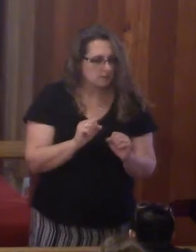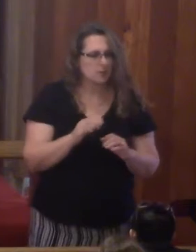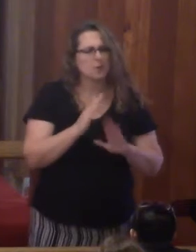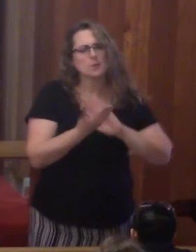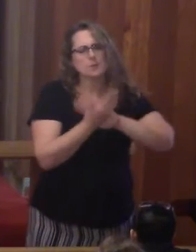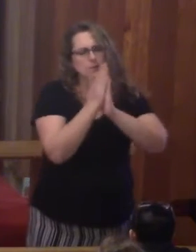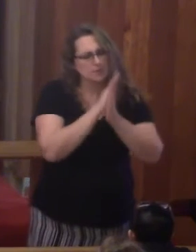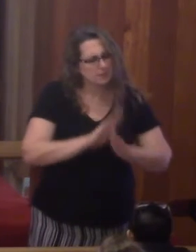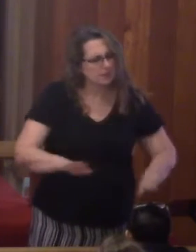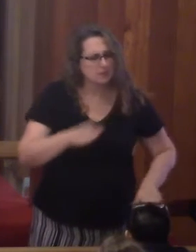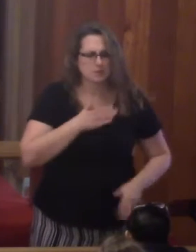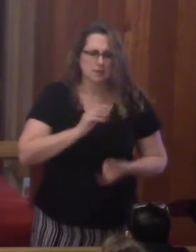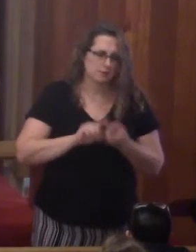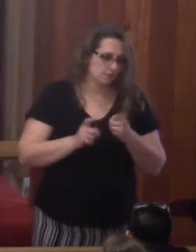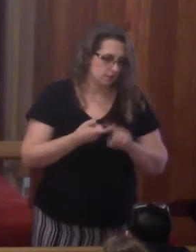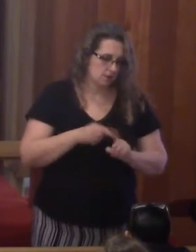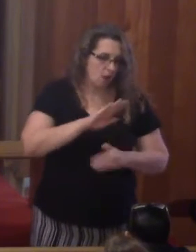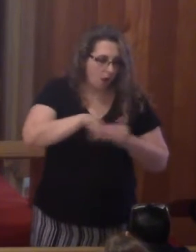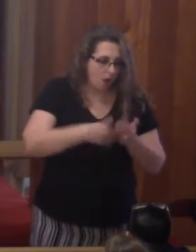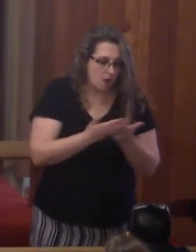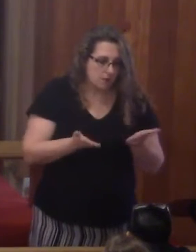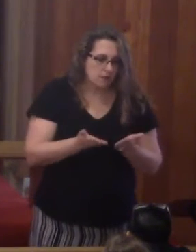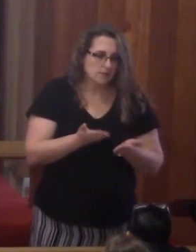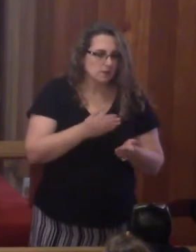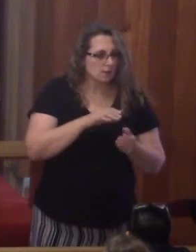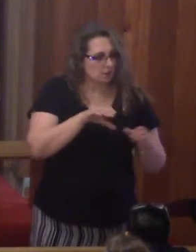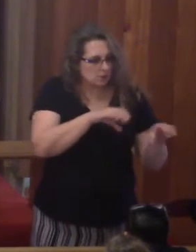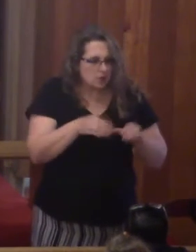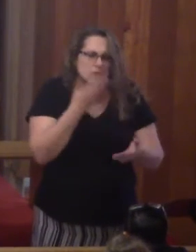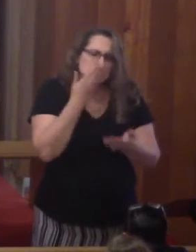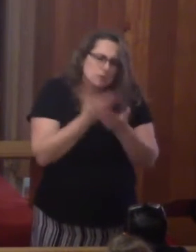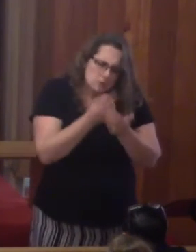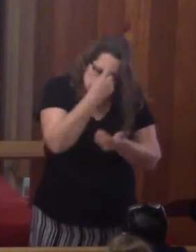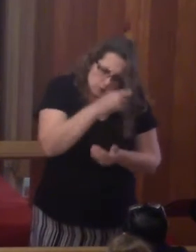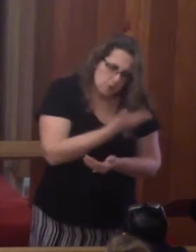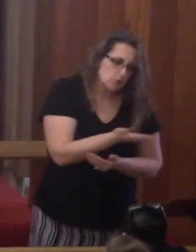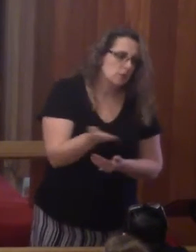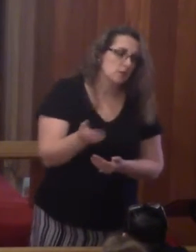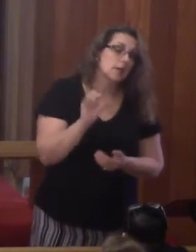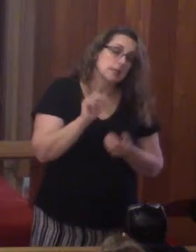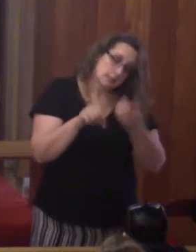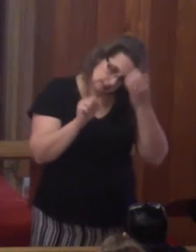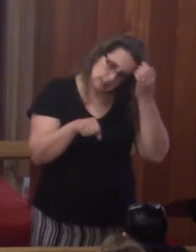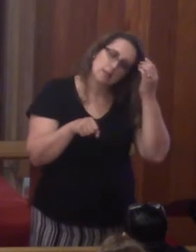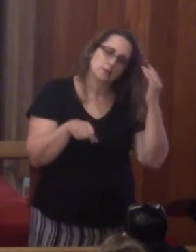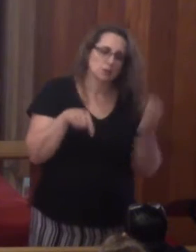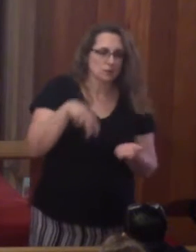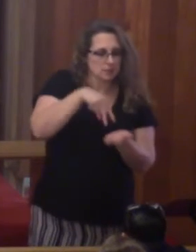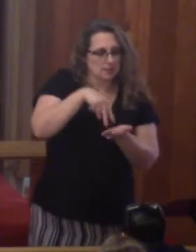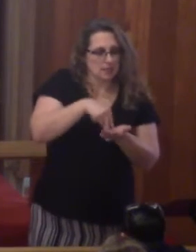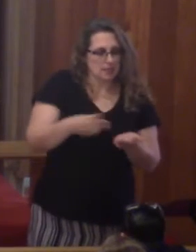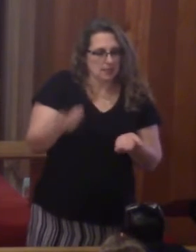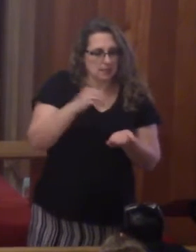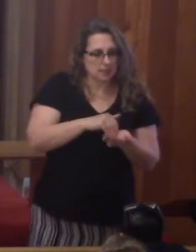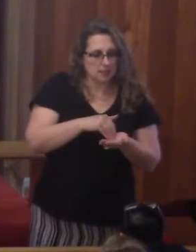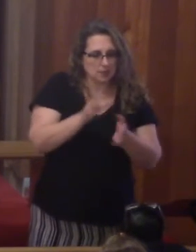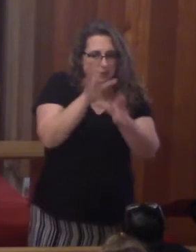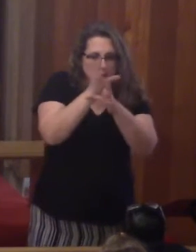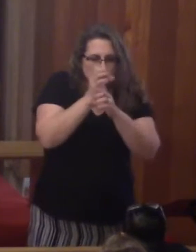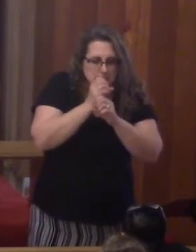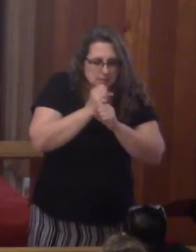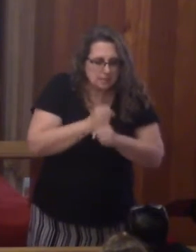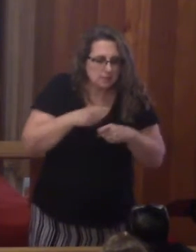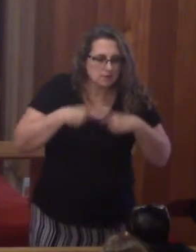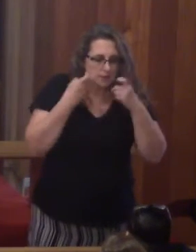peace, my friends. All things are done well for you. Yes, we're back on your feet to receive the